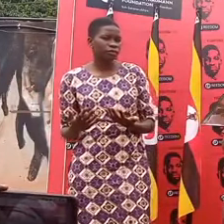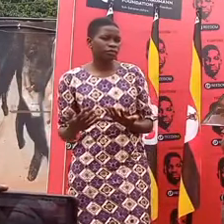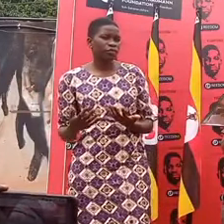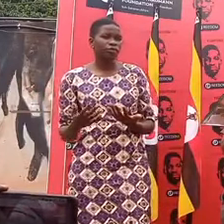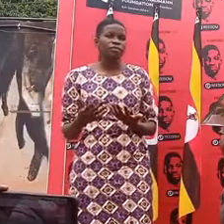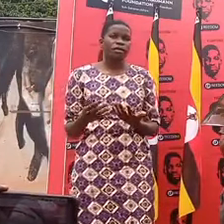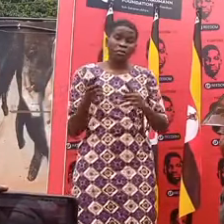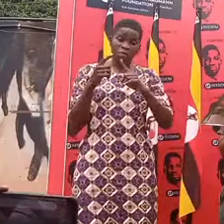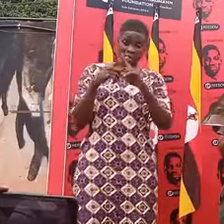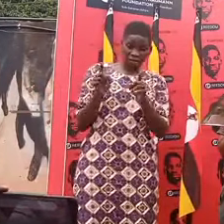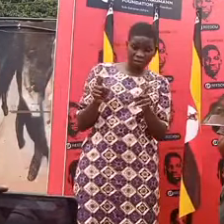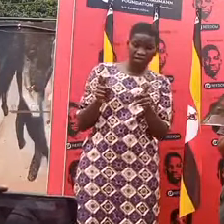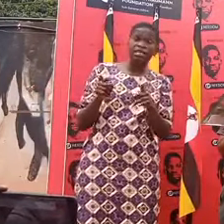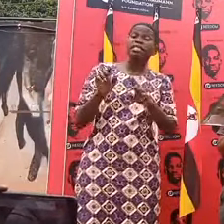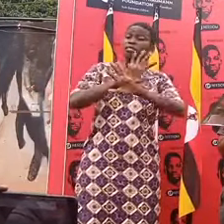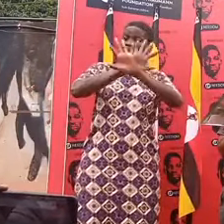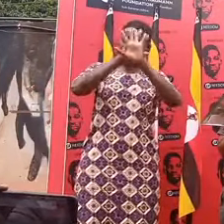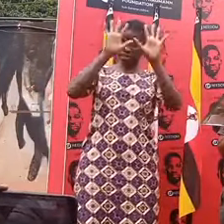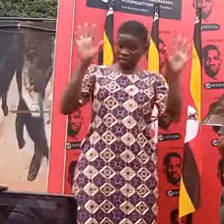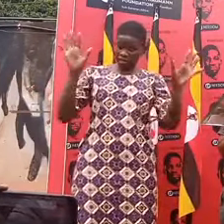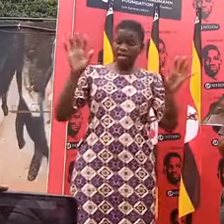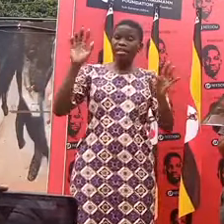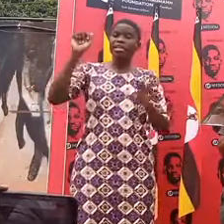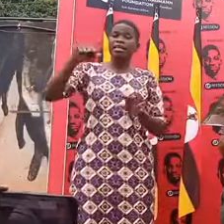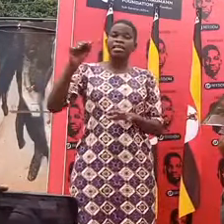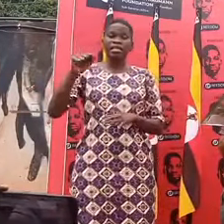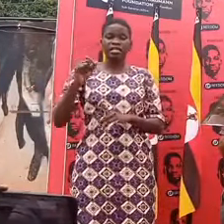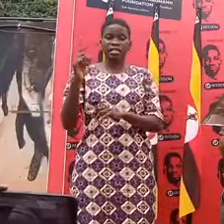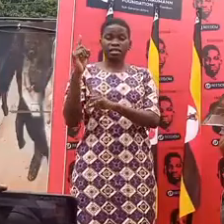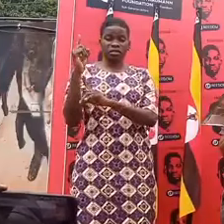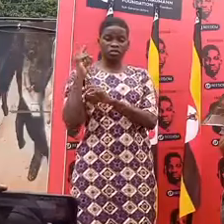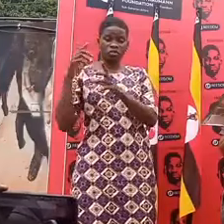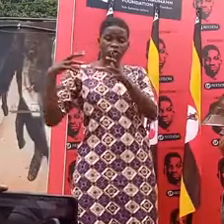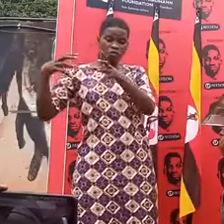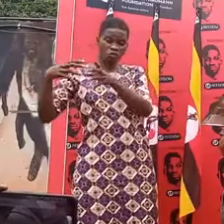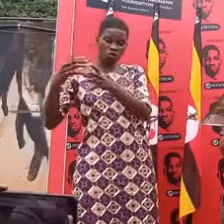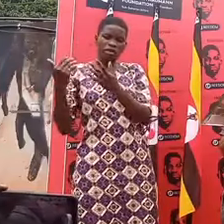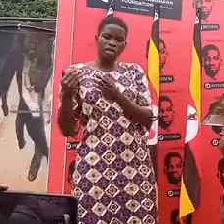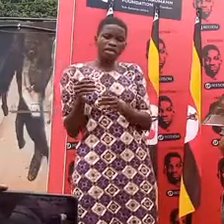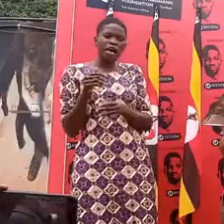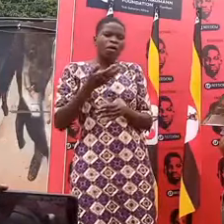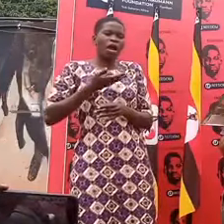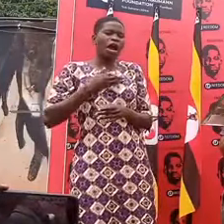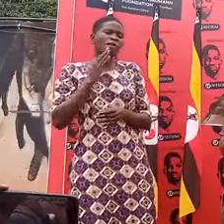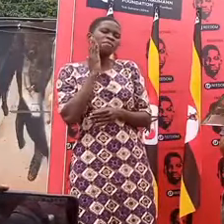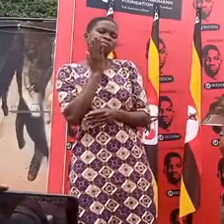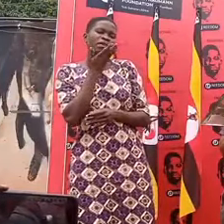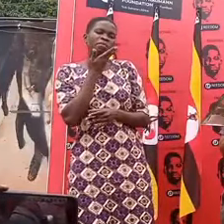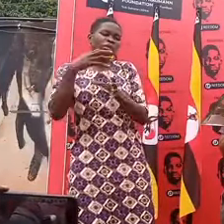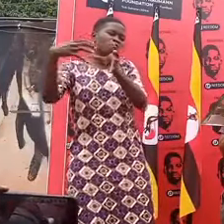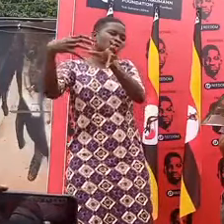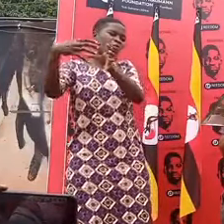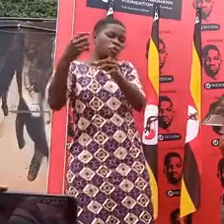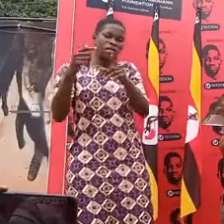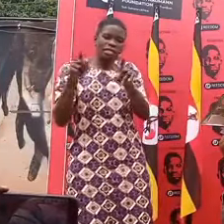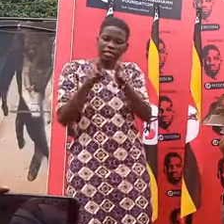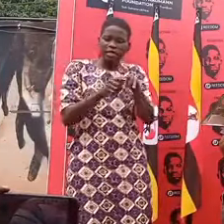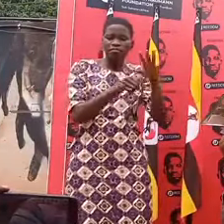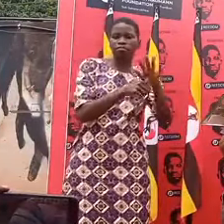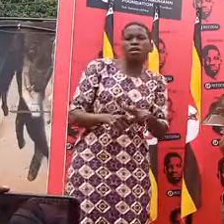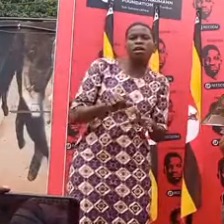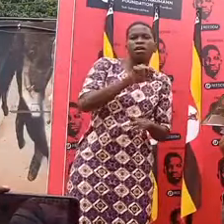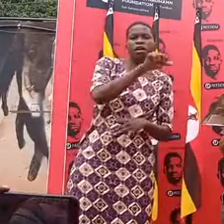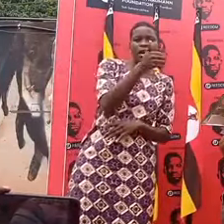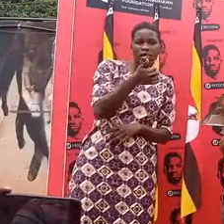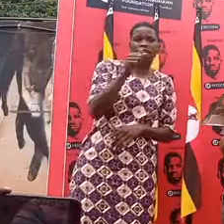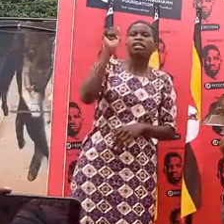However, it is very clear that security agents have become partisan and are therefore derogated from the constitution. This is a dangerous